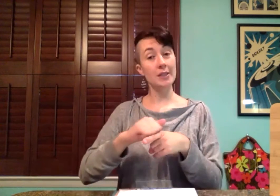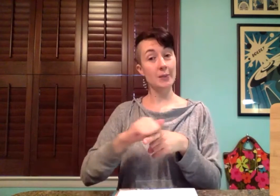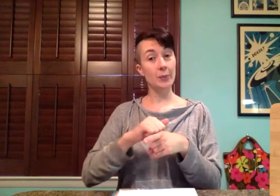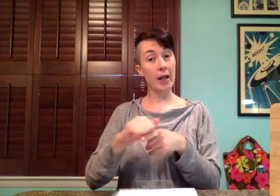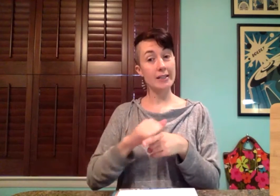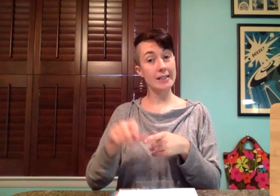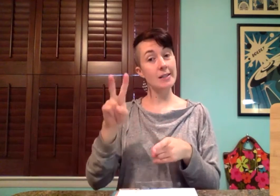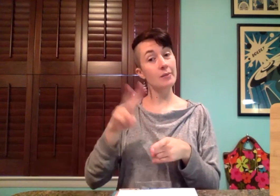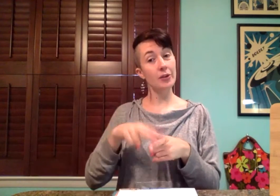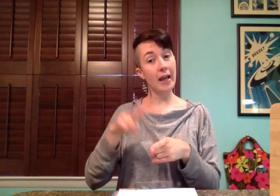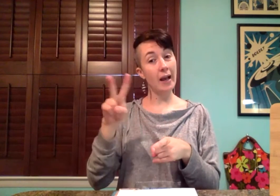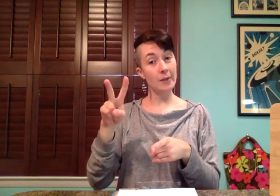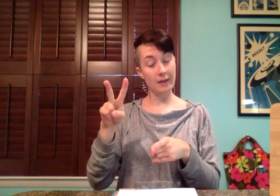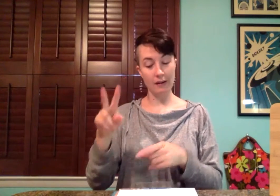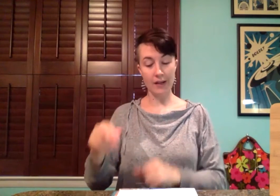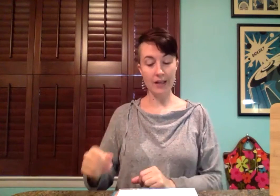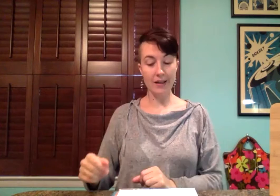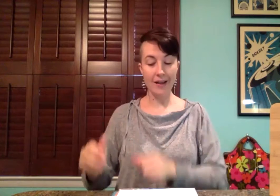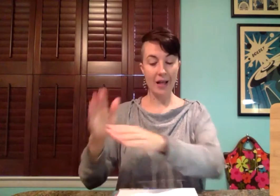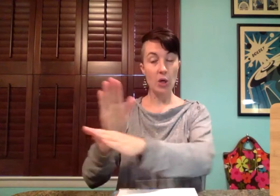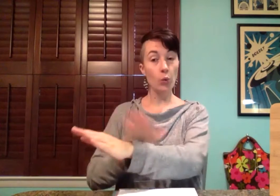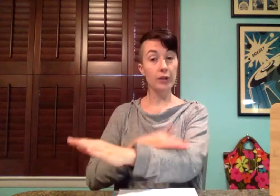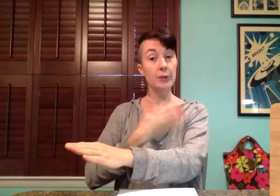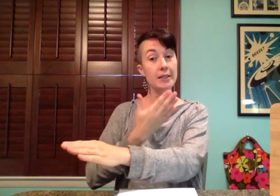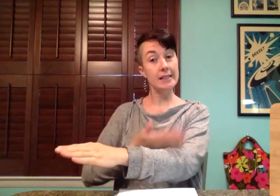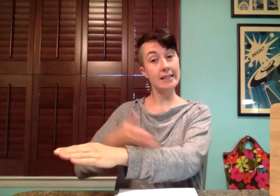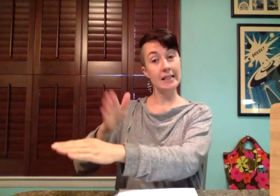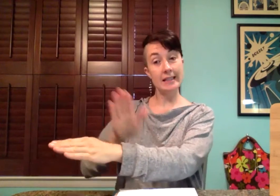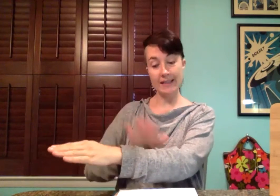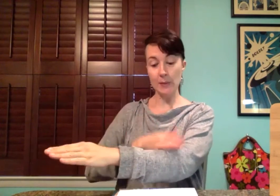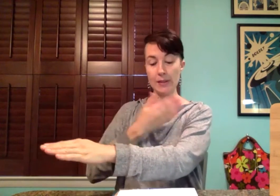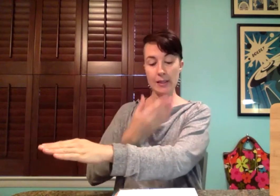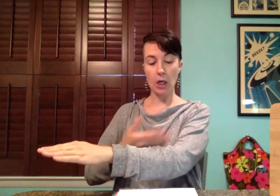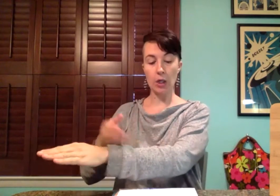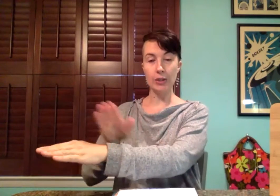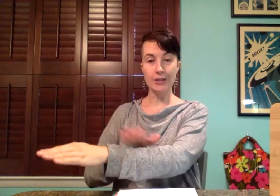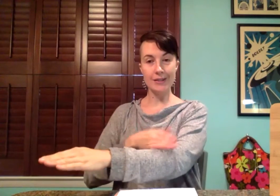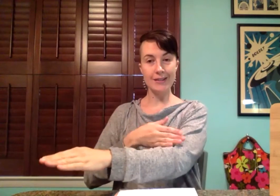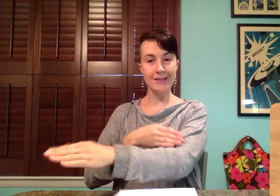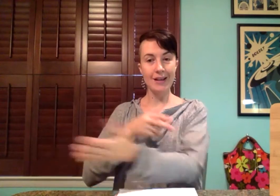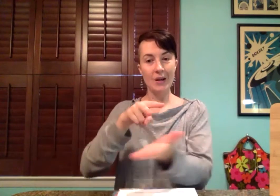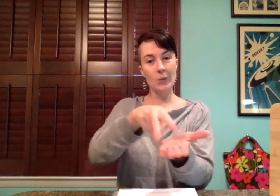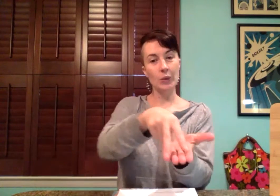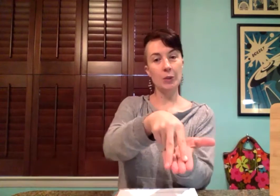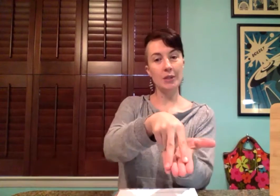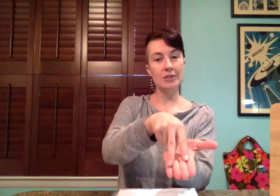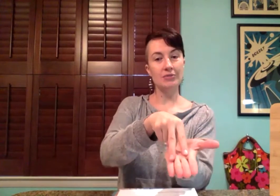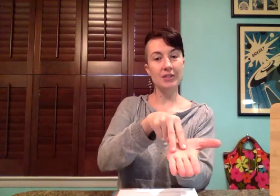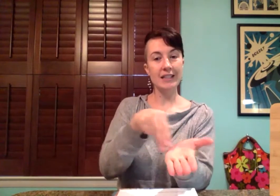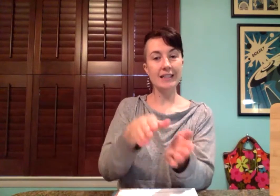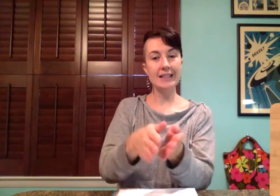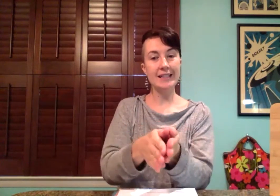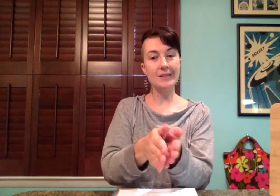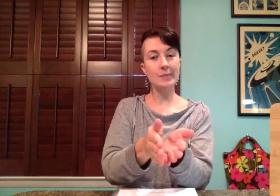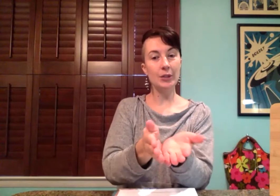to practice some vocabulary. We're going to sing some songs. We're going to read some